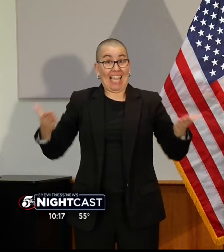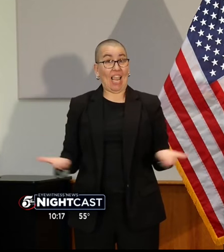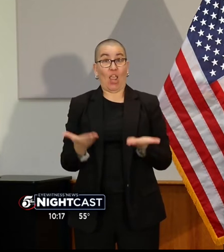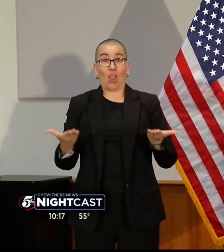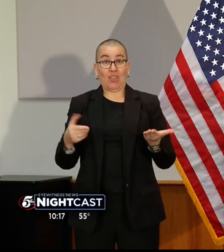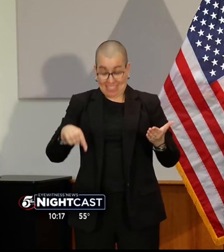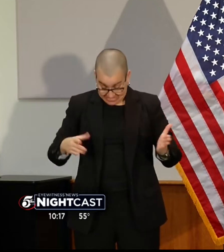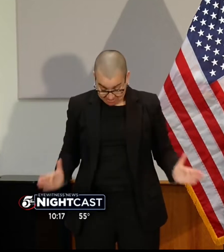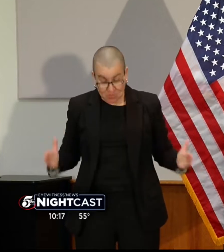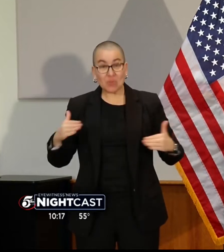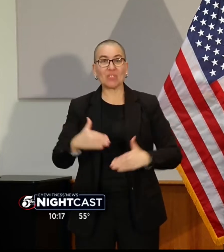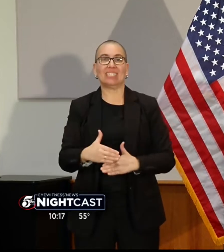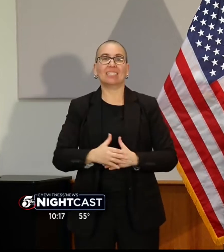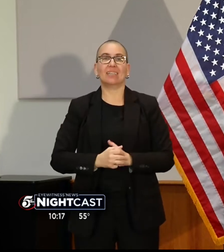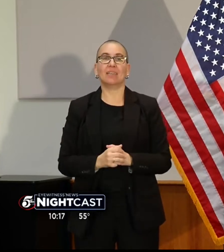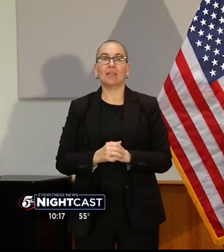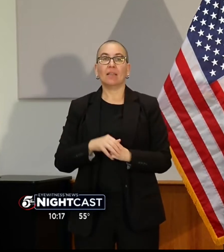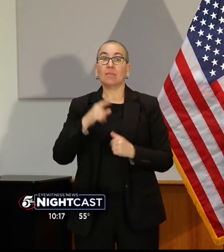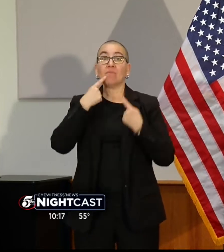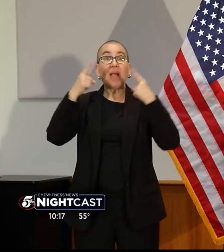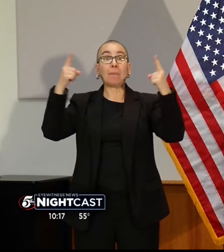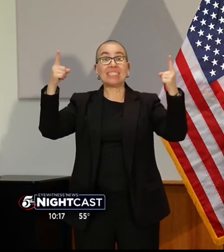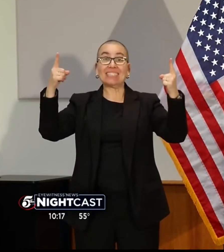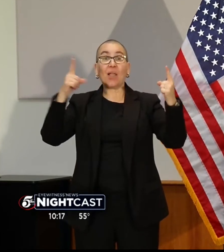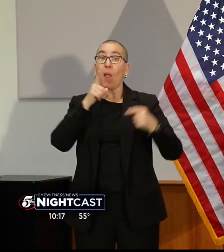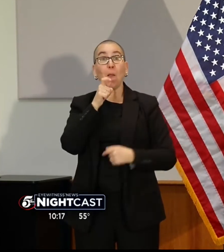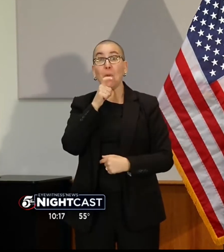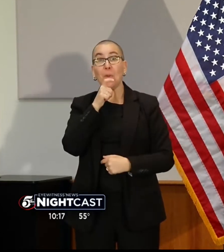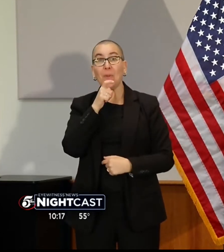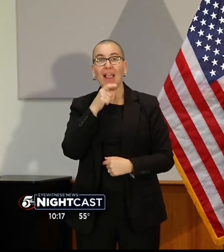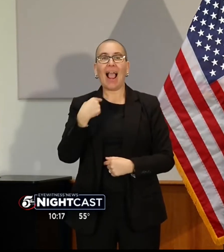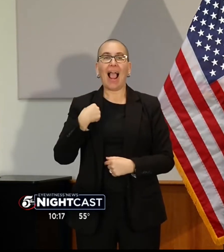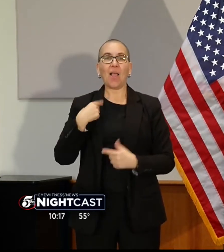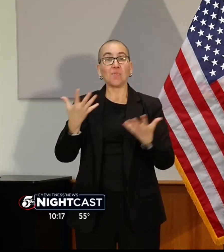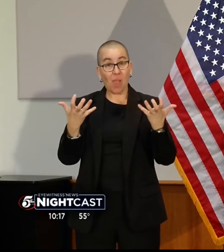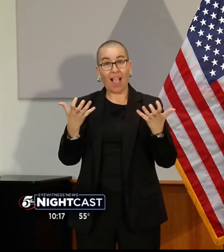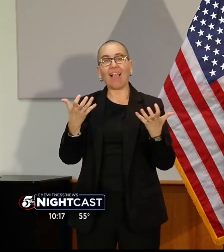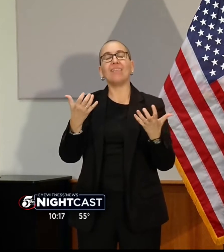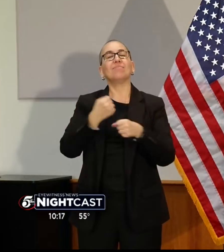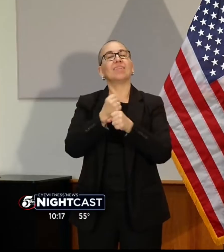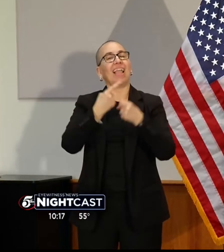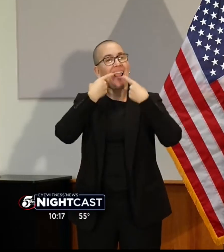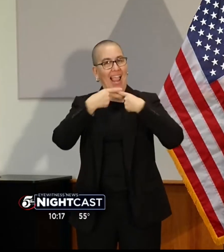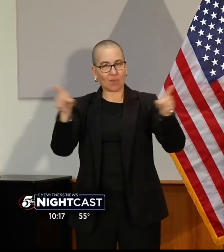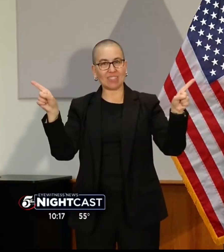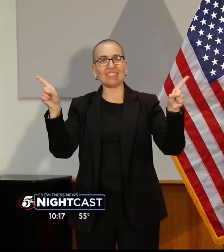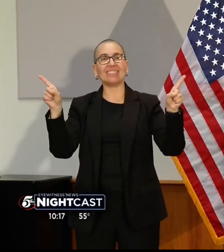the most well-known of that. So I would like to make a proclamation today